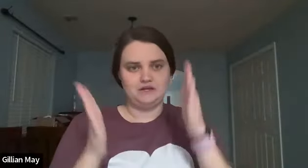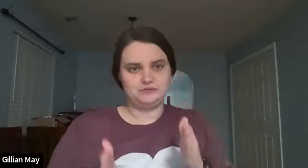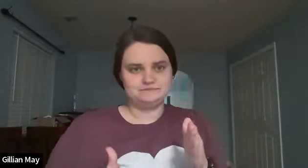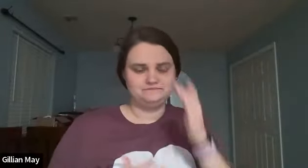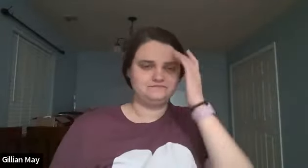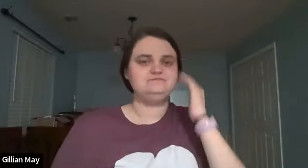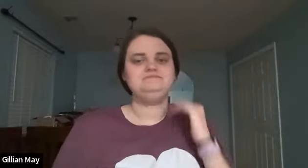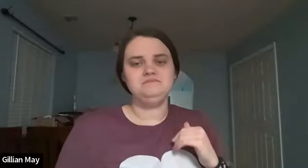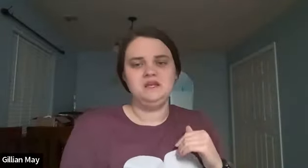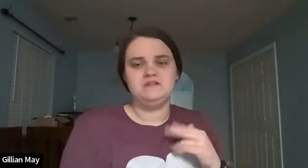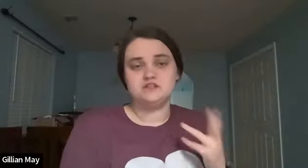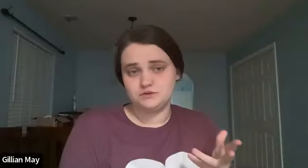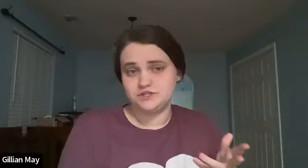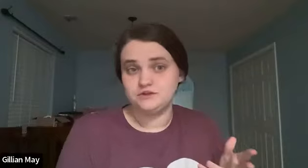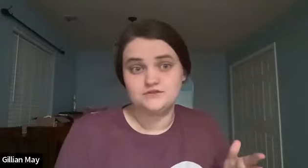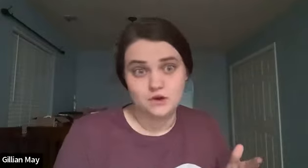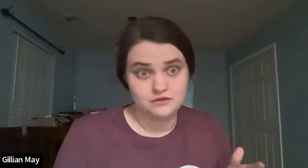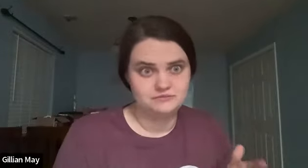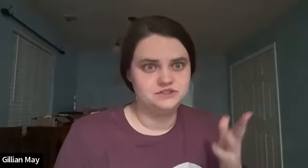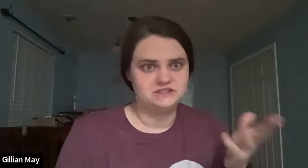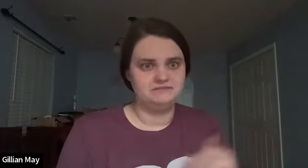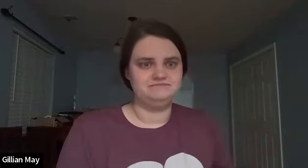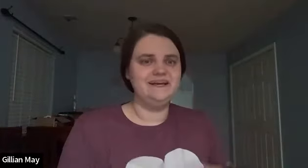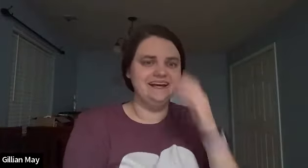Writer. That's also what you use for author, just saying.